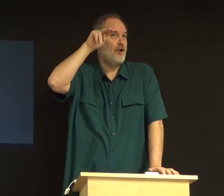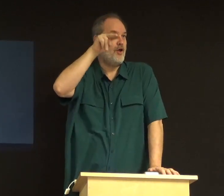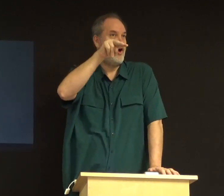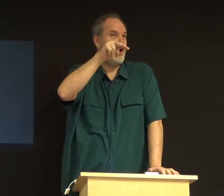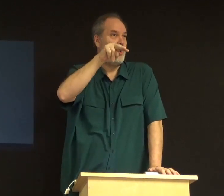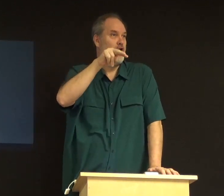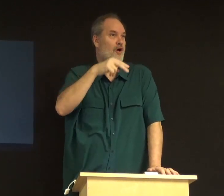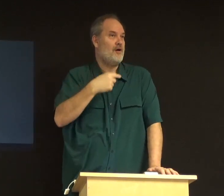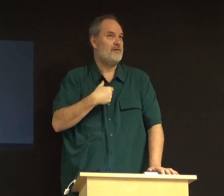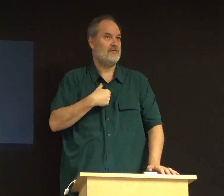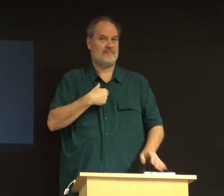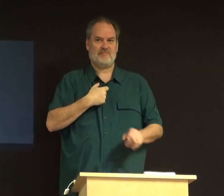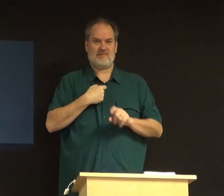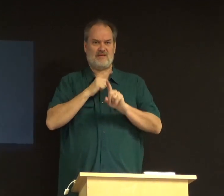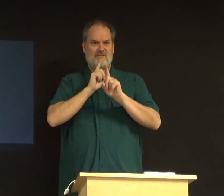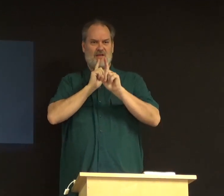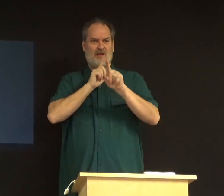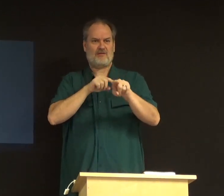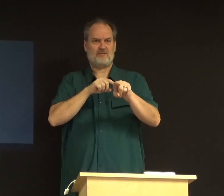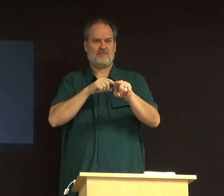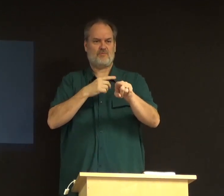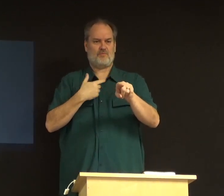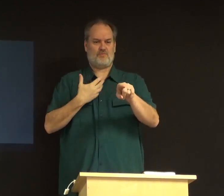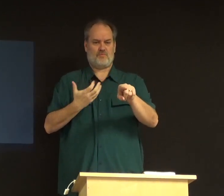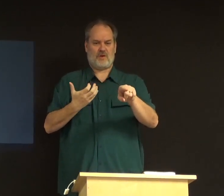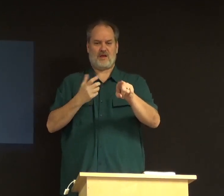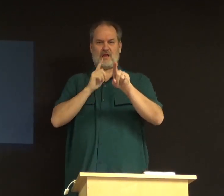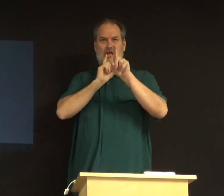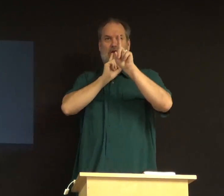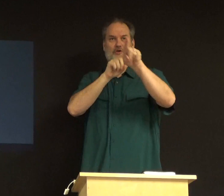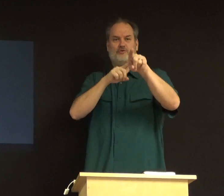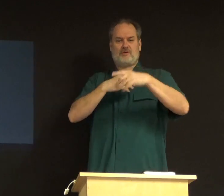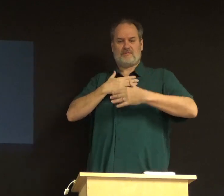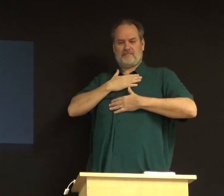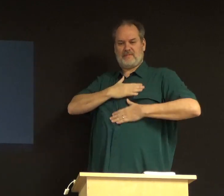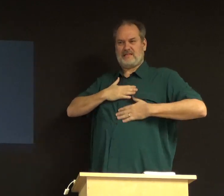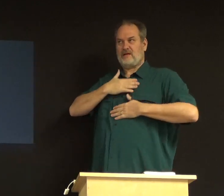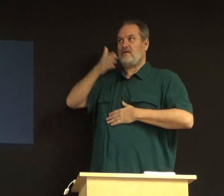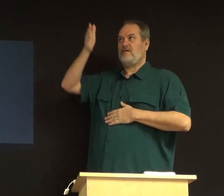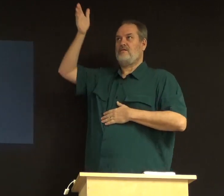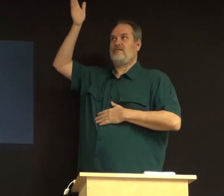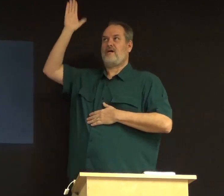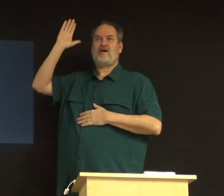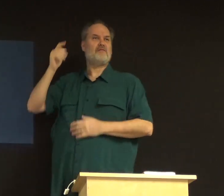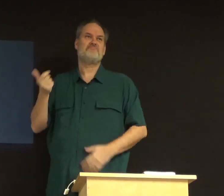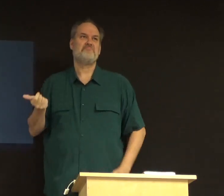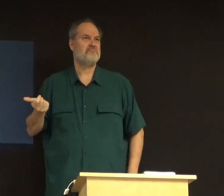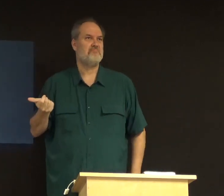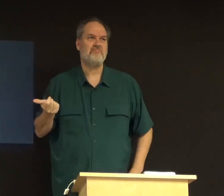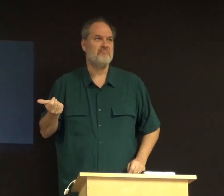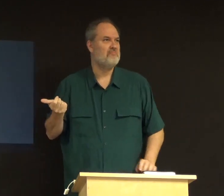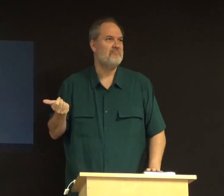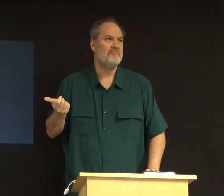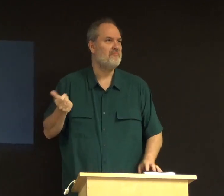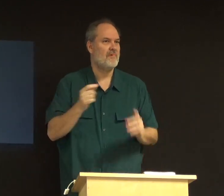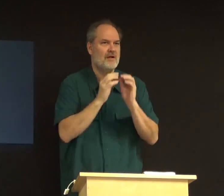about God. How God was looking at our answers rather than trying to please God.